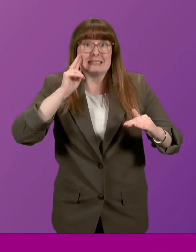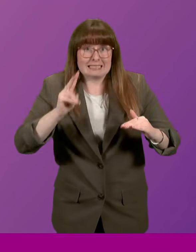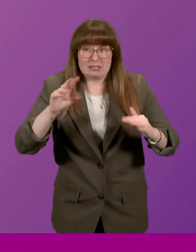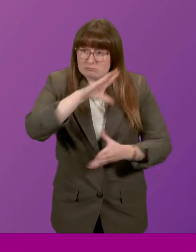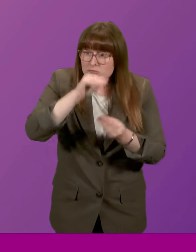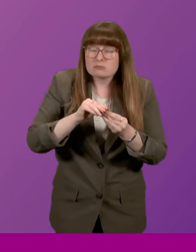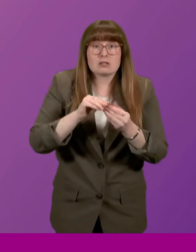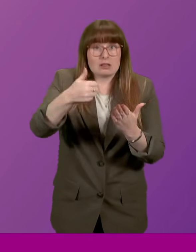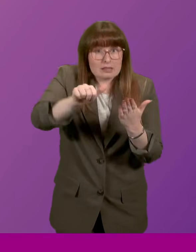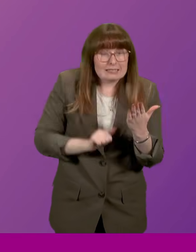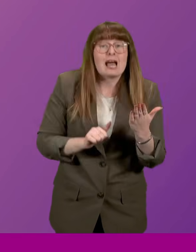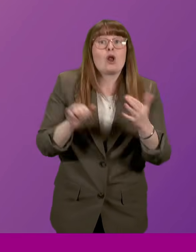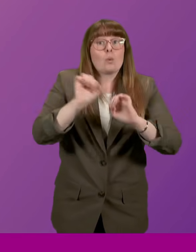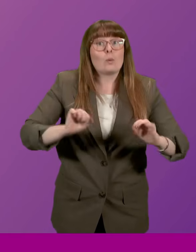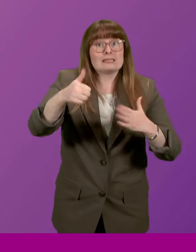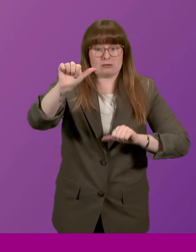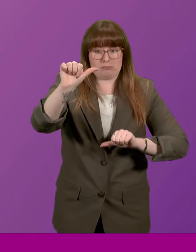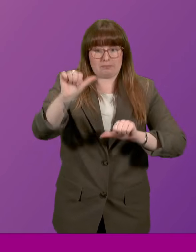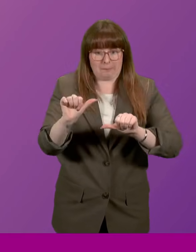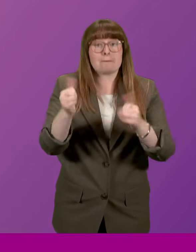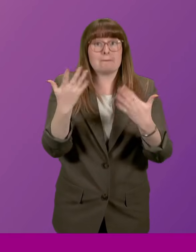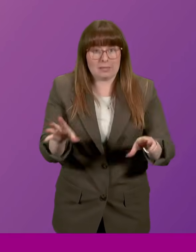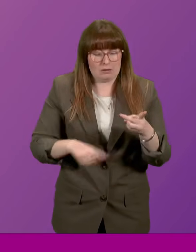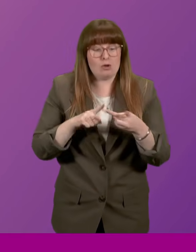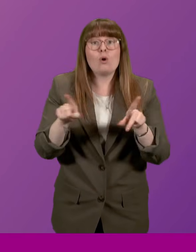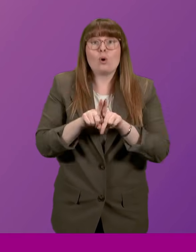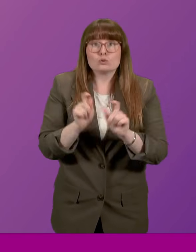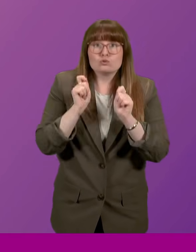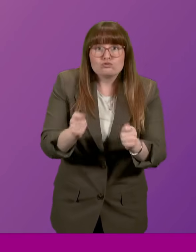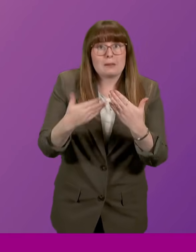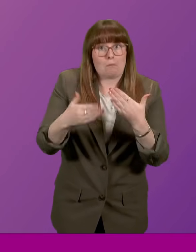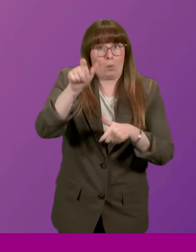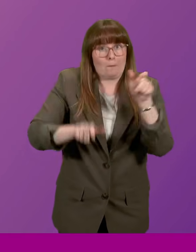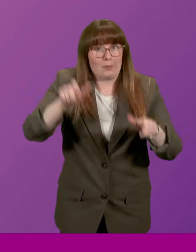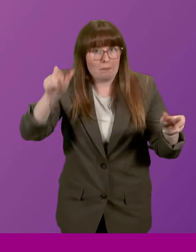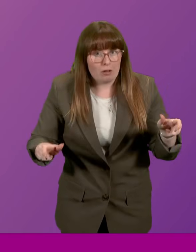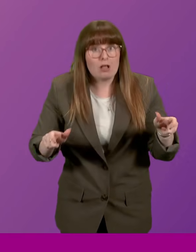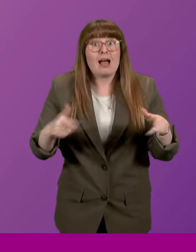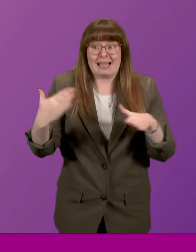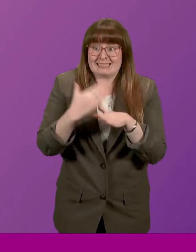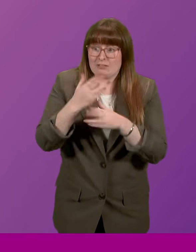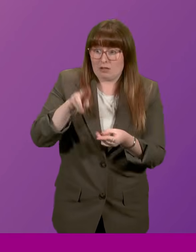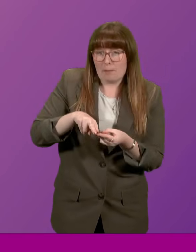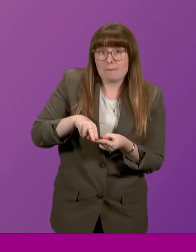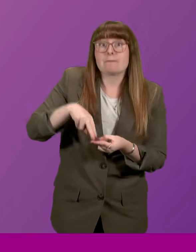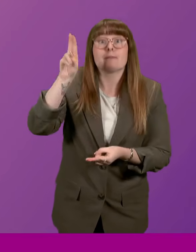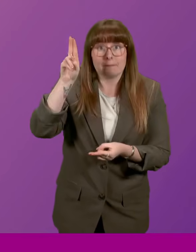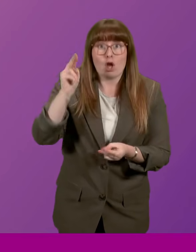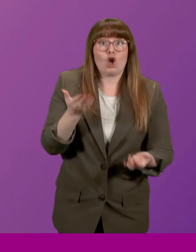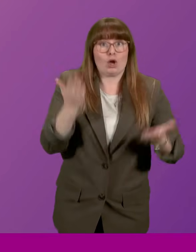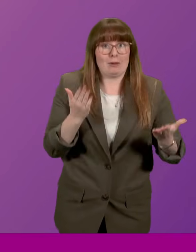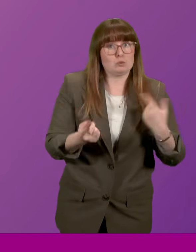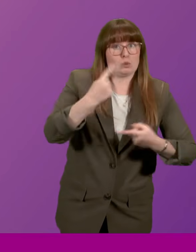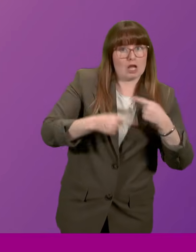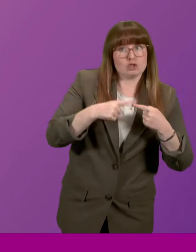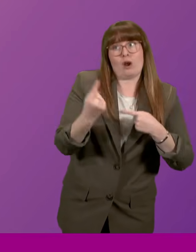and the longest waits coming down. We are also treating more people, with activity increasing significantly compared to last